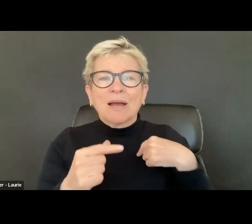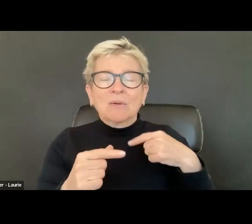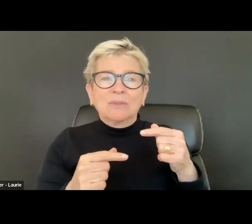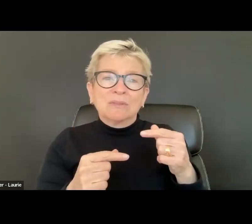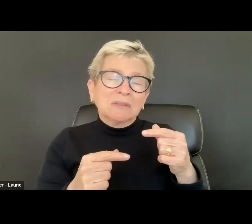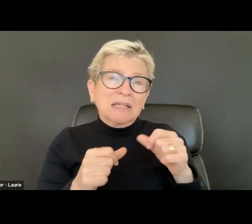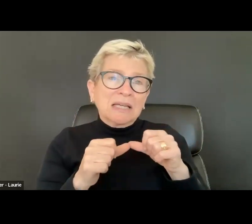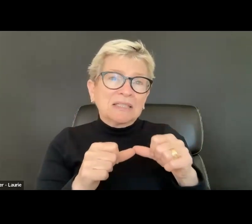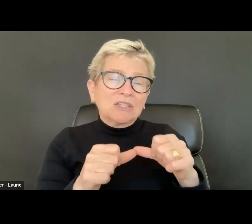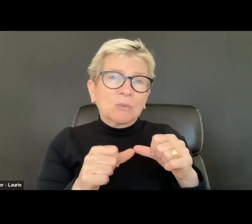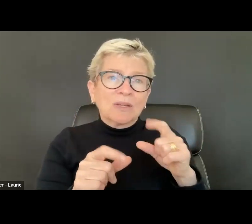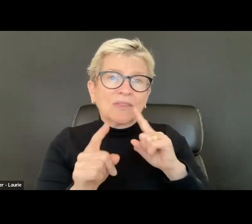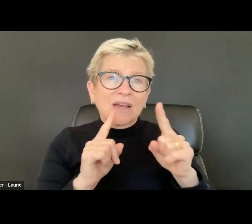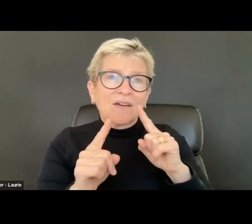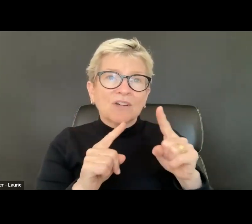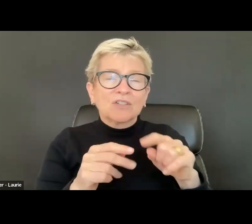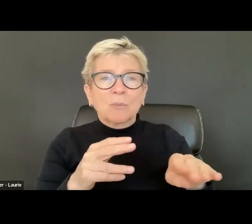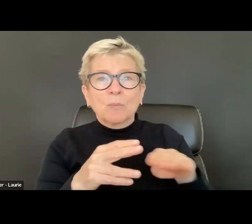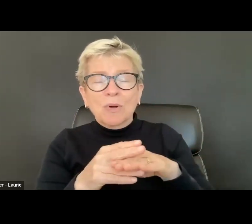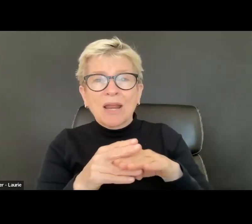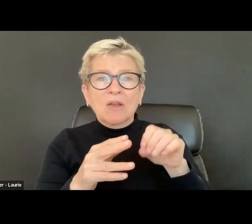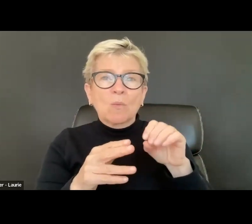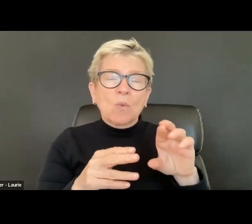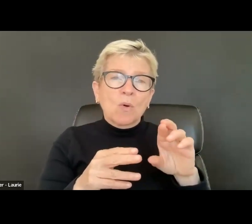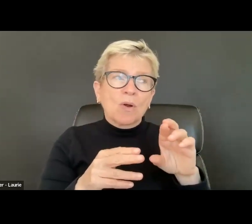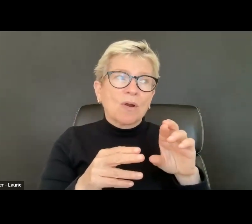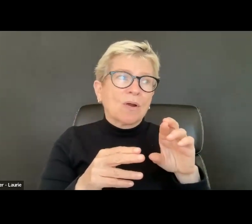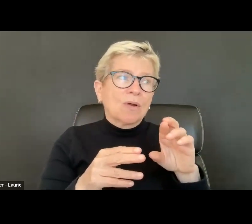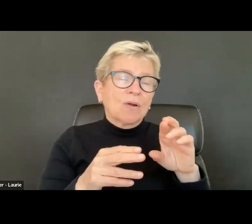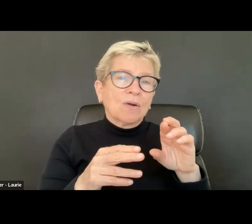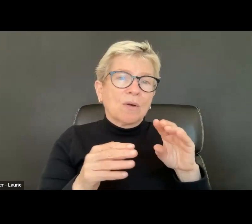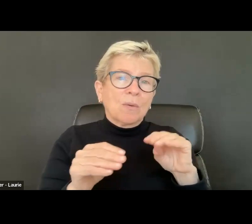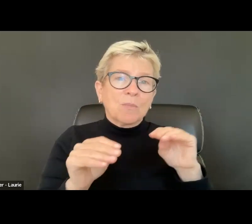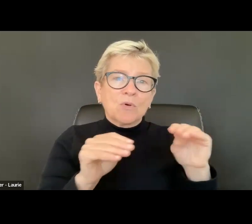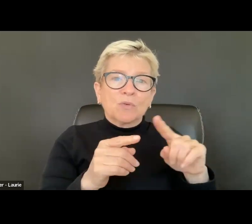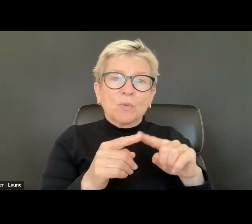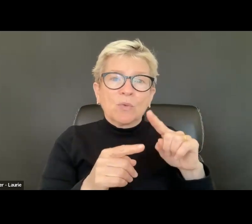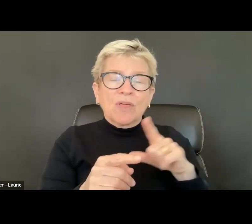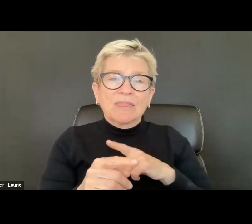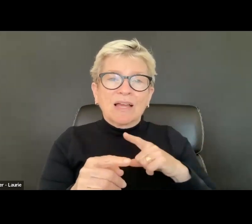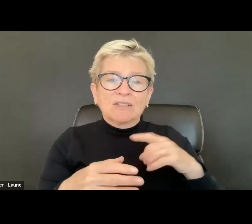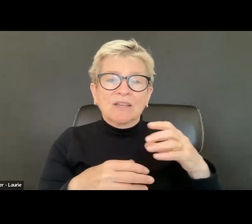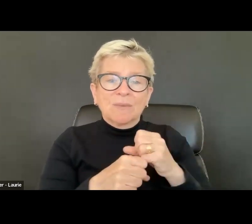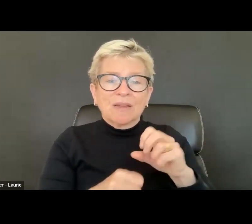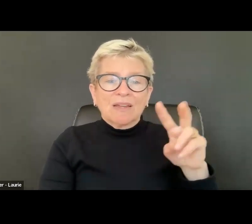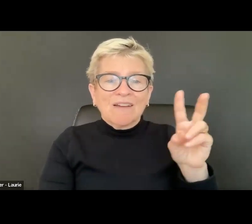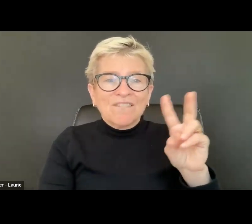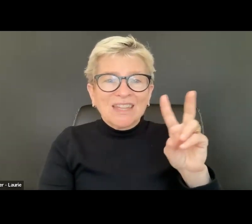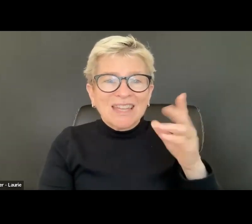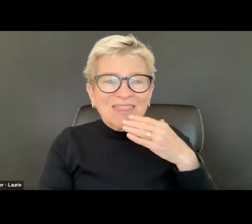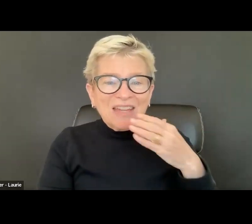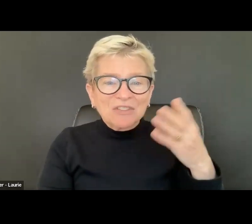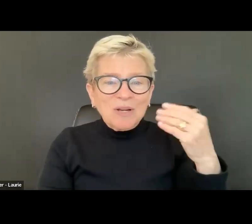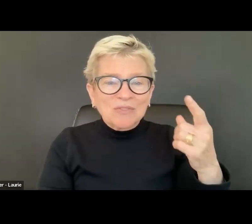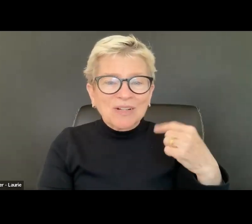break, or moving into our legislative wrap up. Vicki, thank you so much for being here.